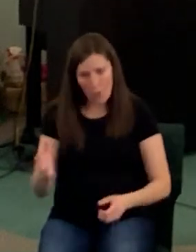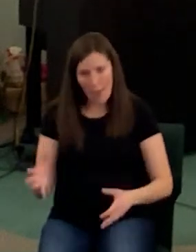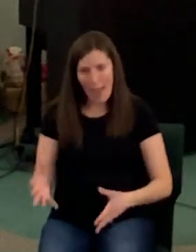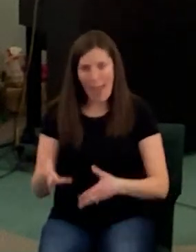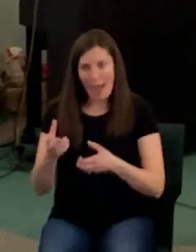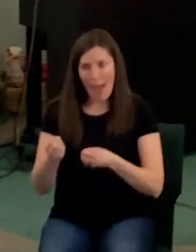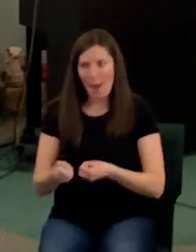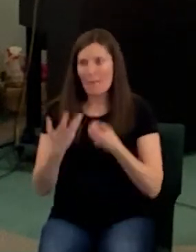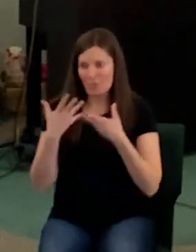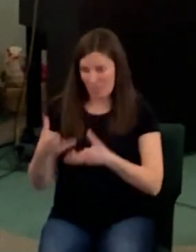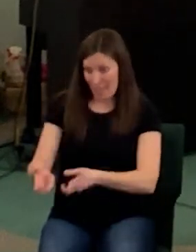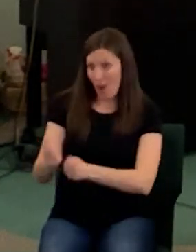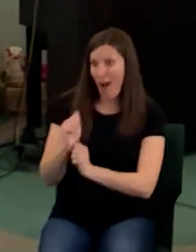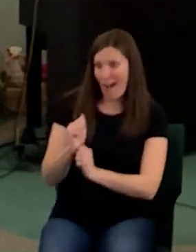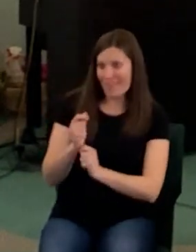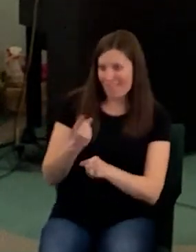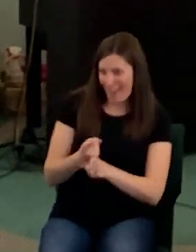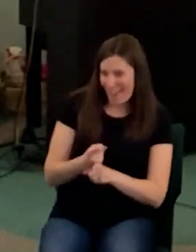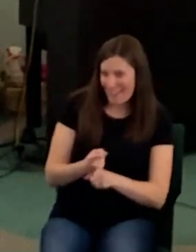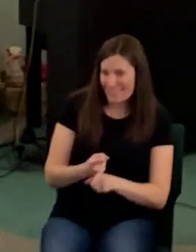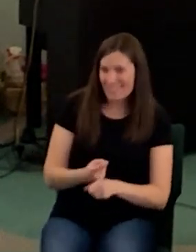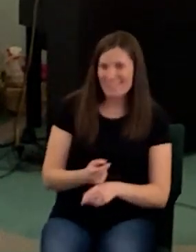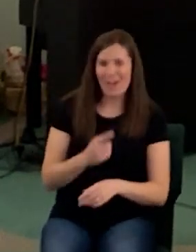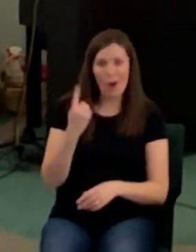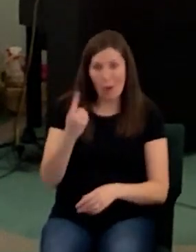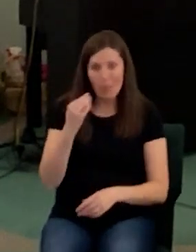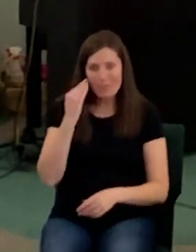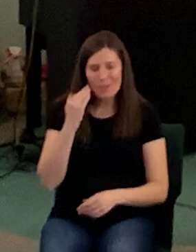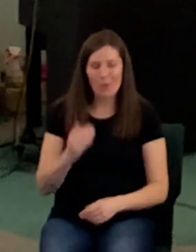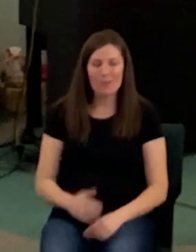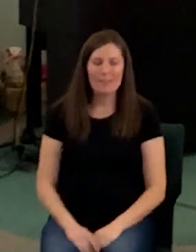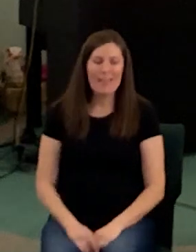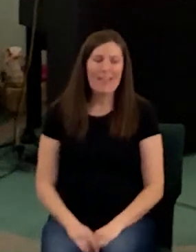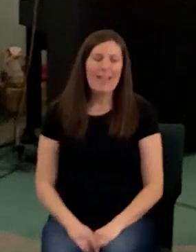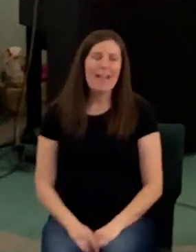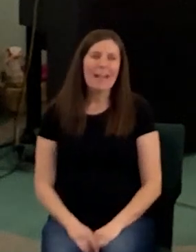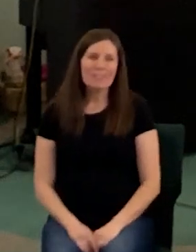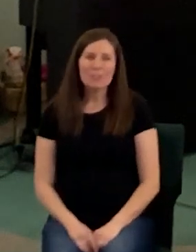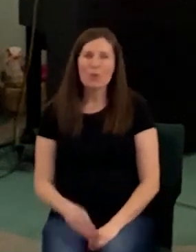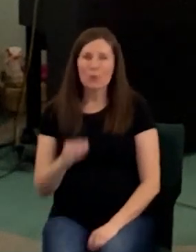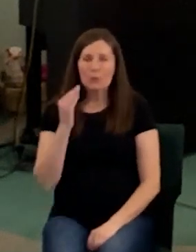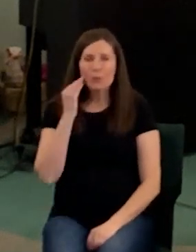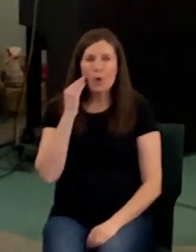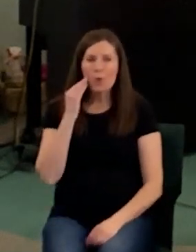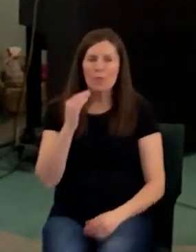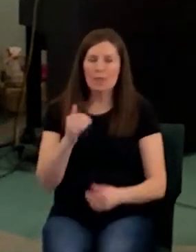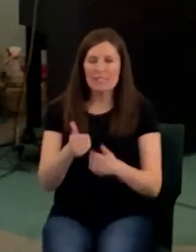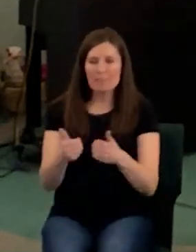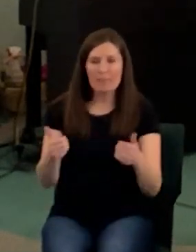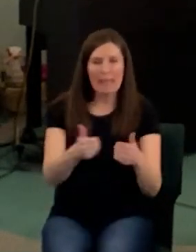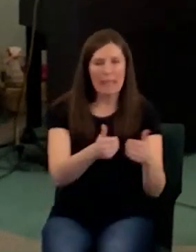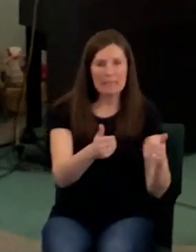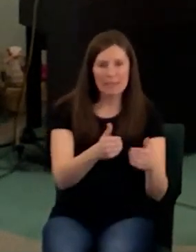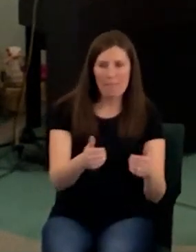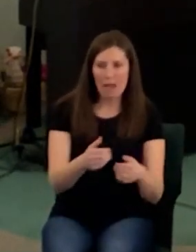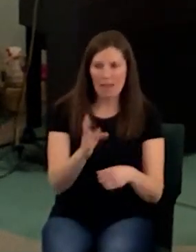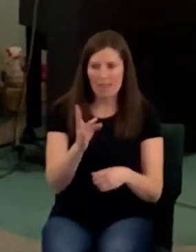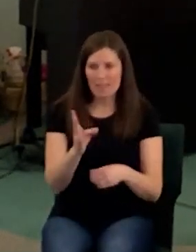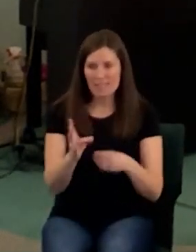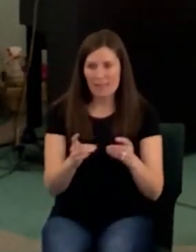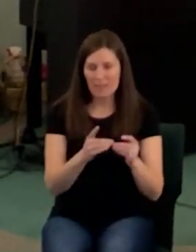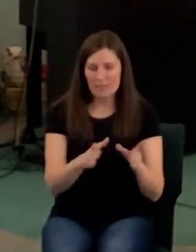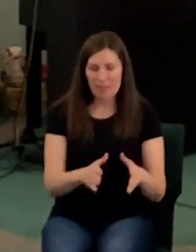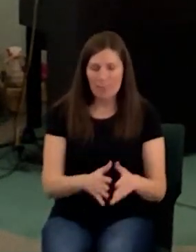And if they're professional fishermen, they're going to have to split this among themselves. So they're going to have to count it as well. But there was a period